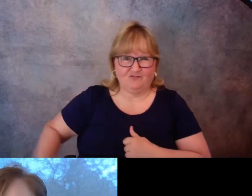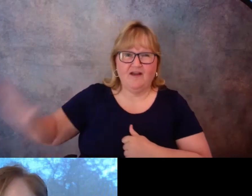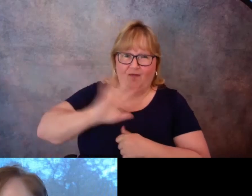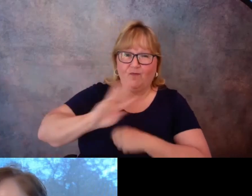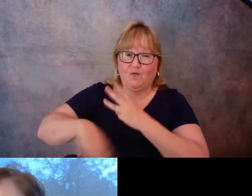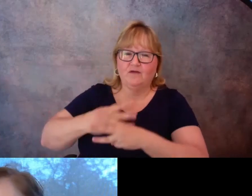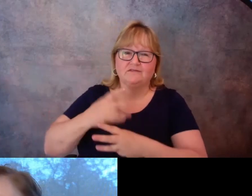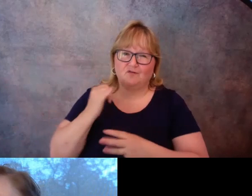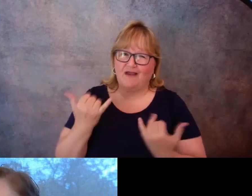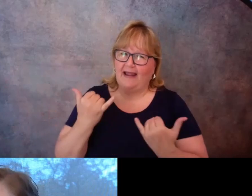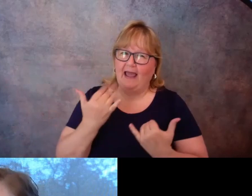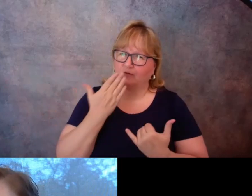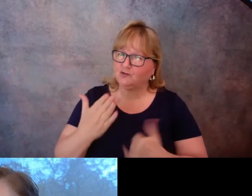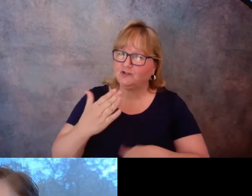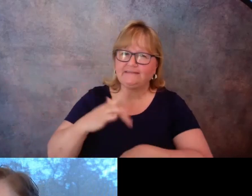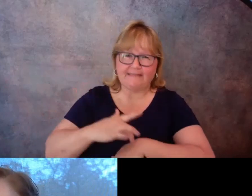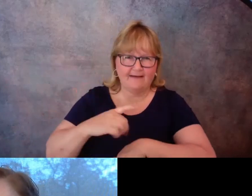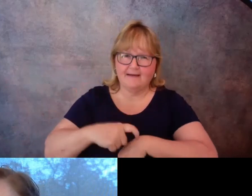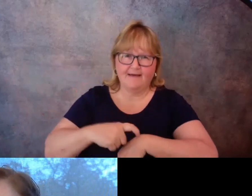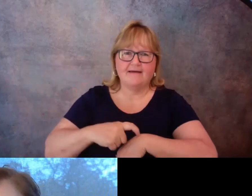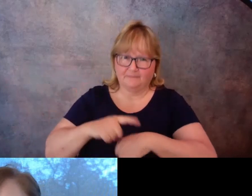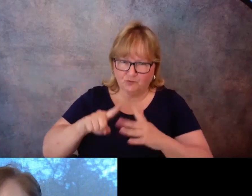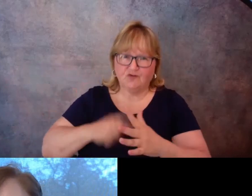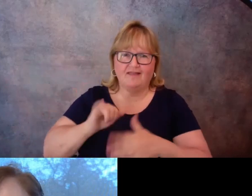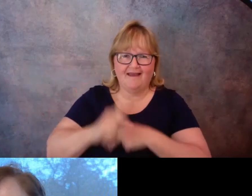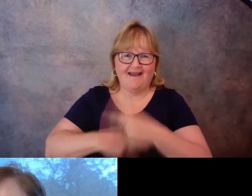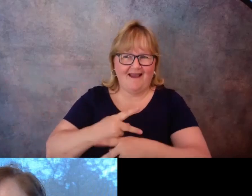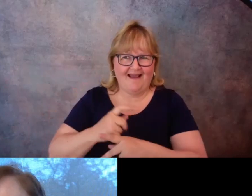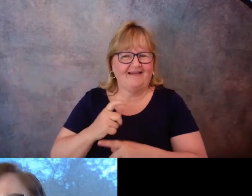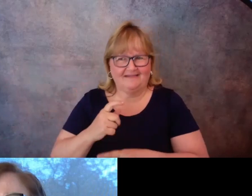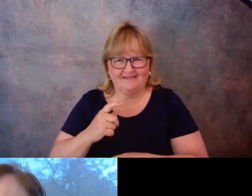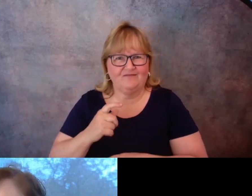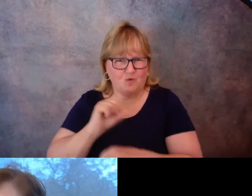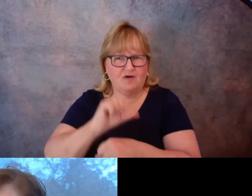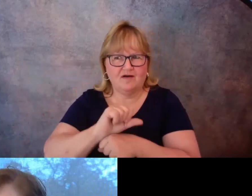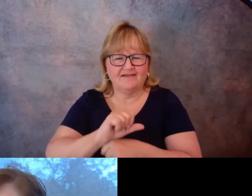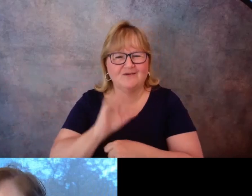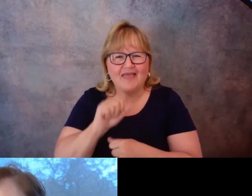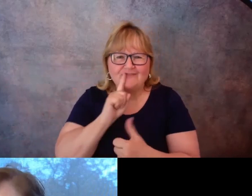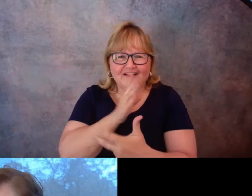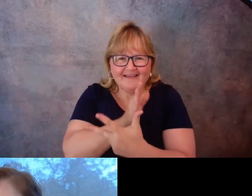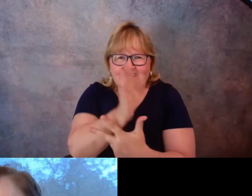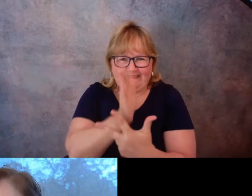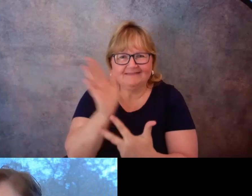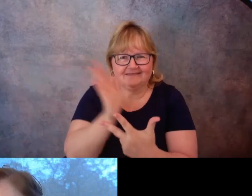to be doing that kind of work. So that's 3 bites at the cherry, 3 thematic reports over an